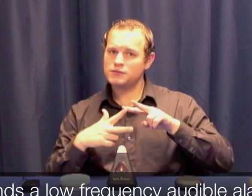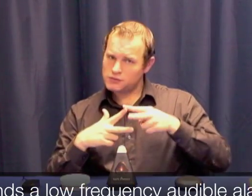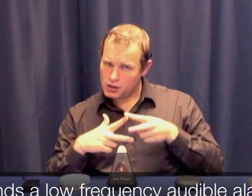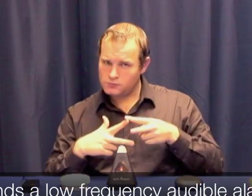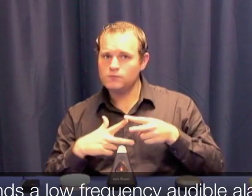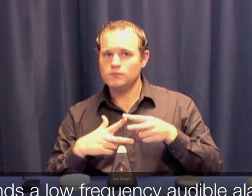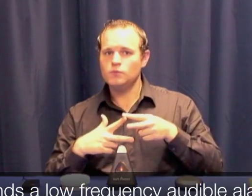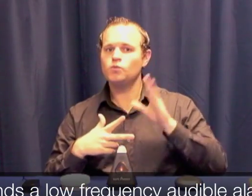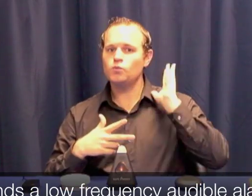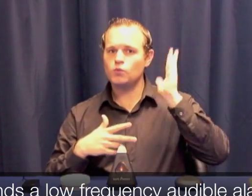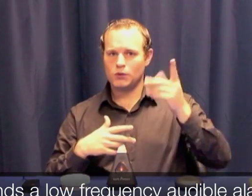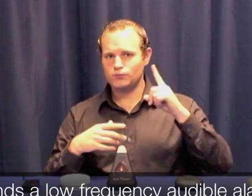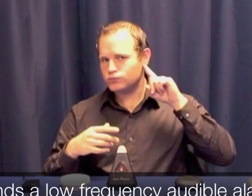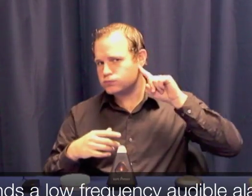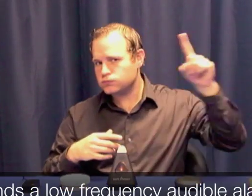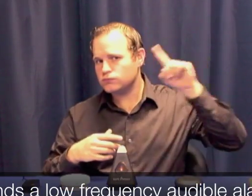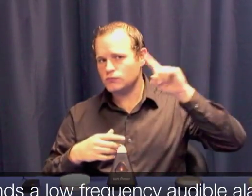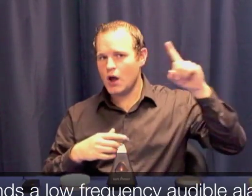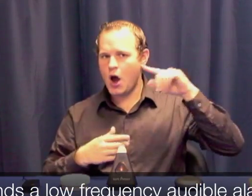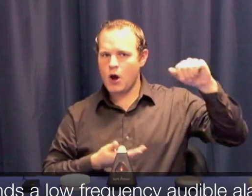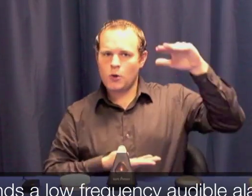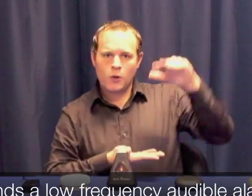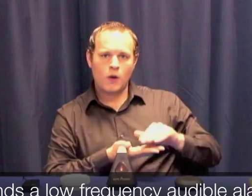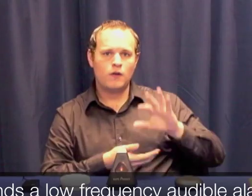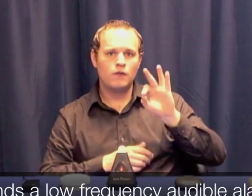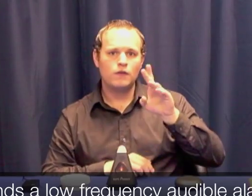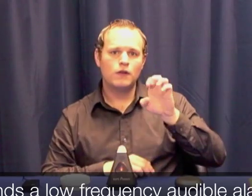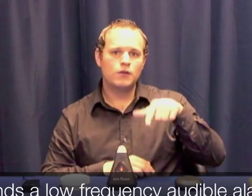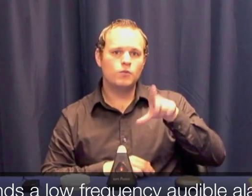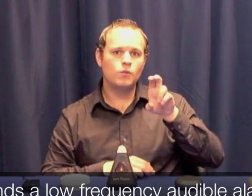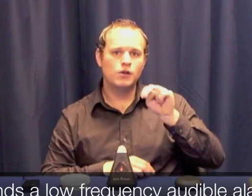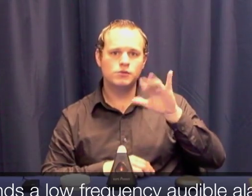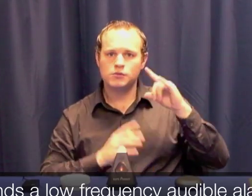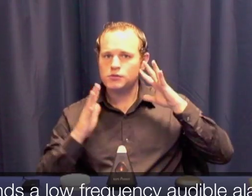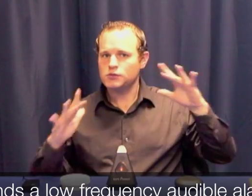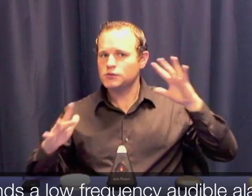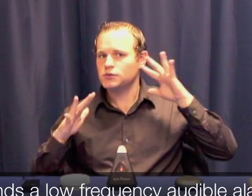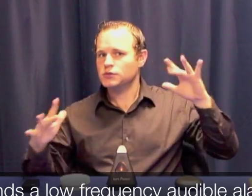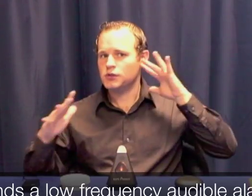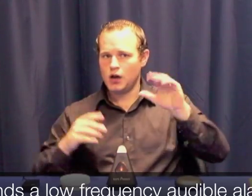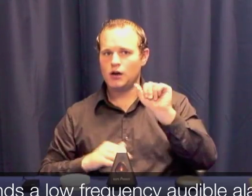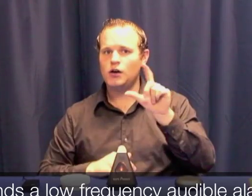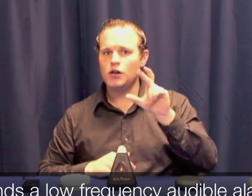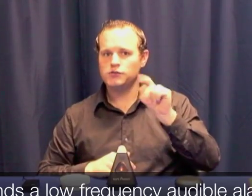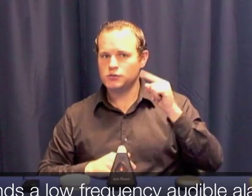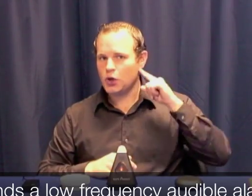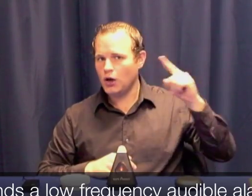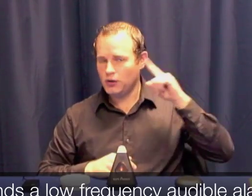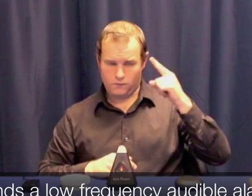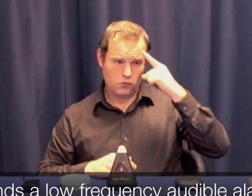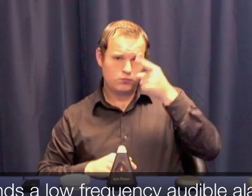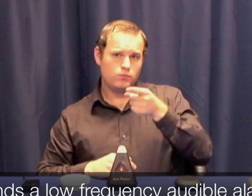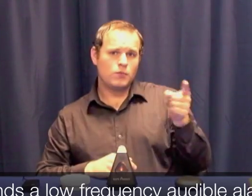It sounds a low frequency audible alarm for those who have high frequency hearing loss.